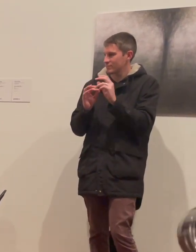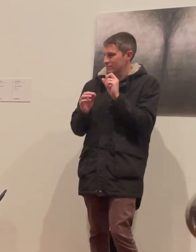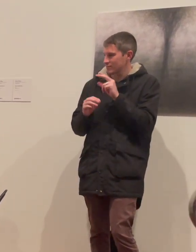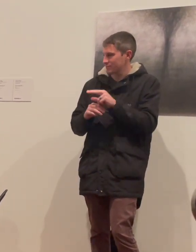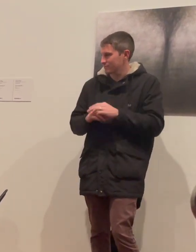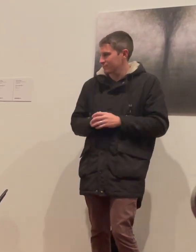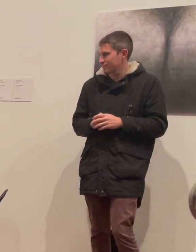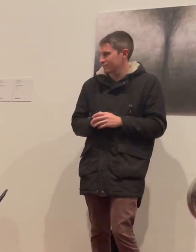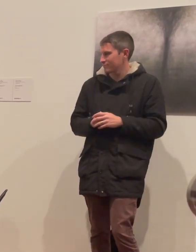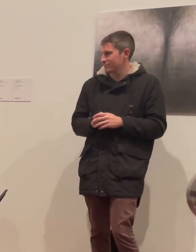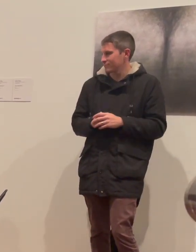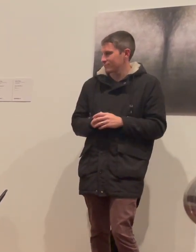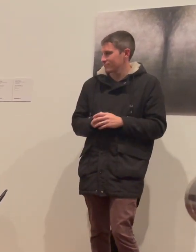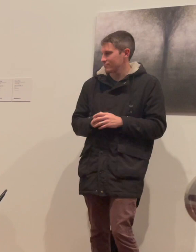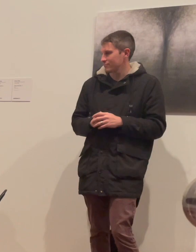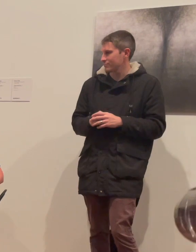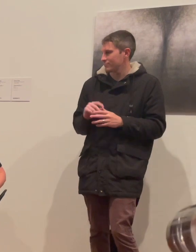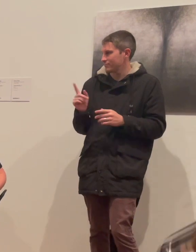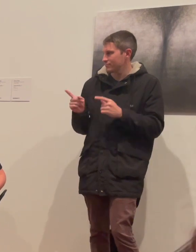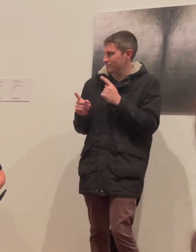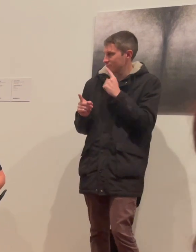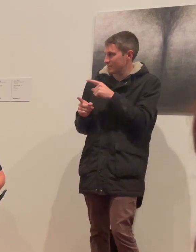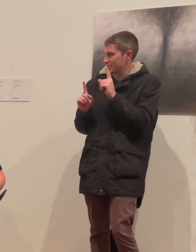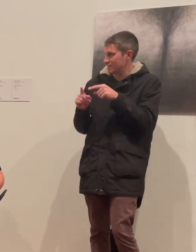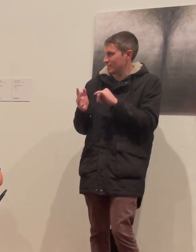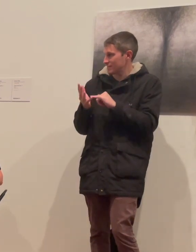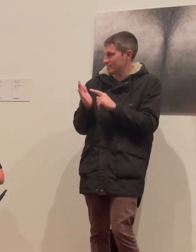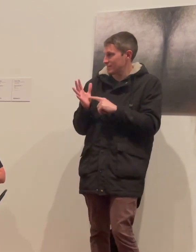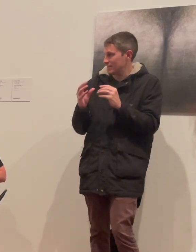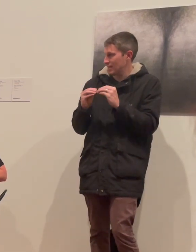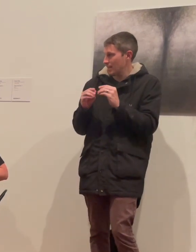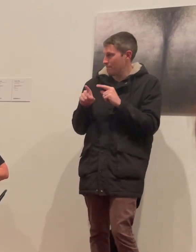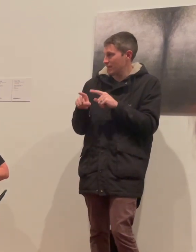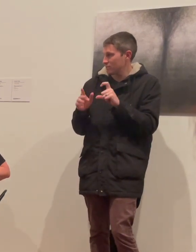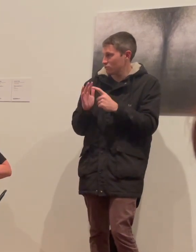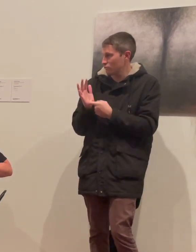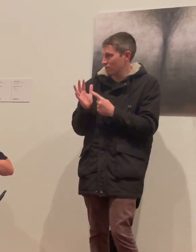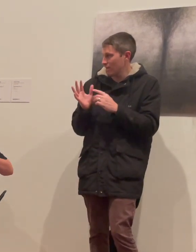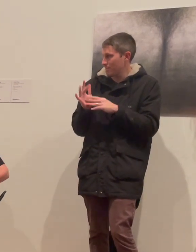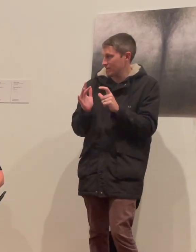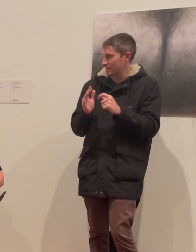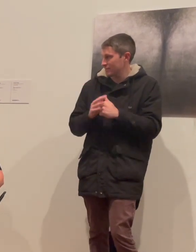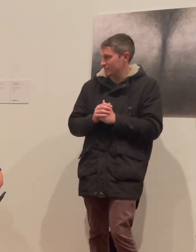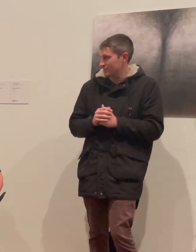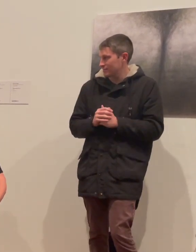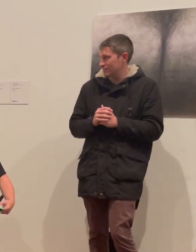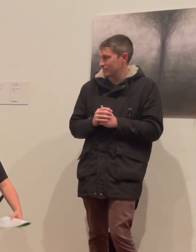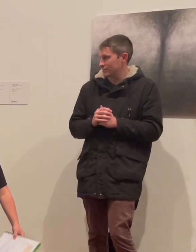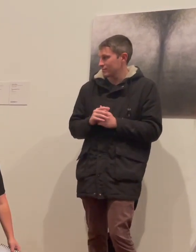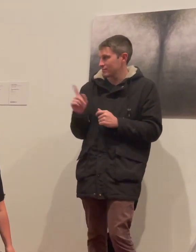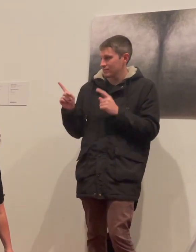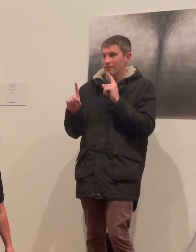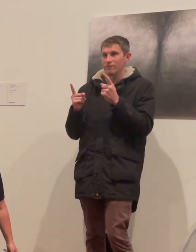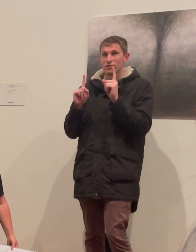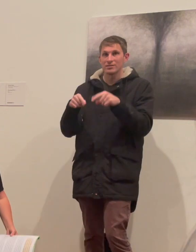Where you first started to do slab-based ceramics? The first time making these slabs.